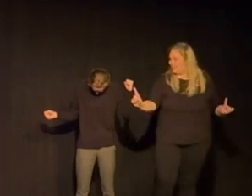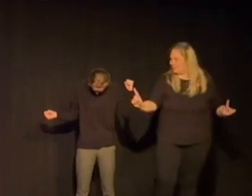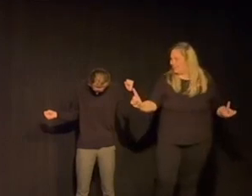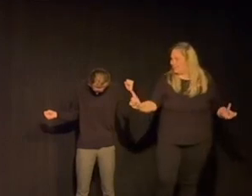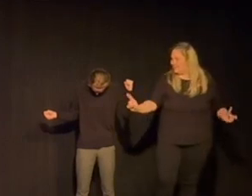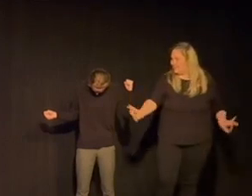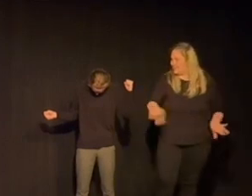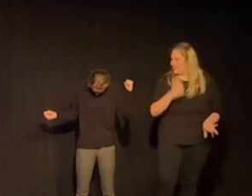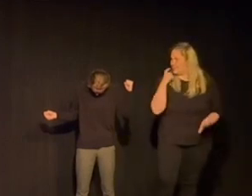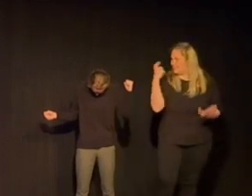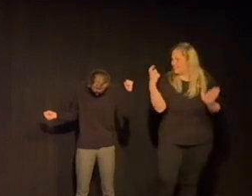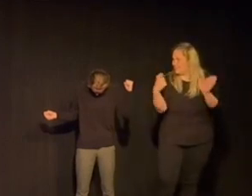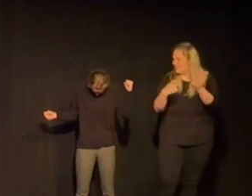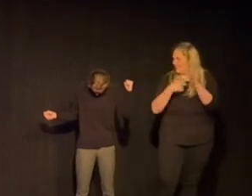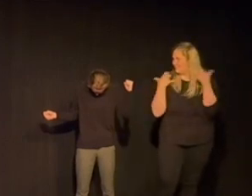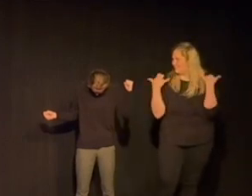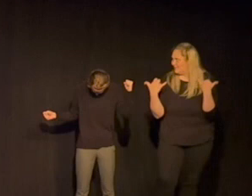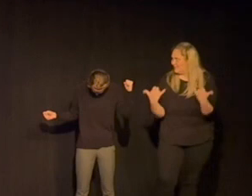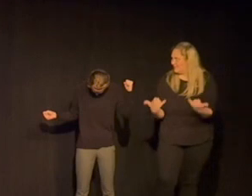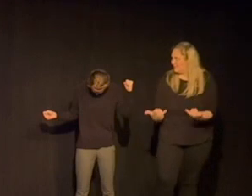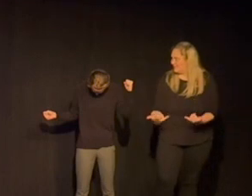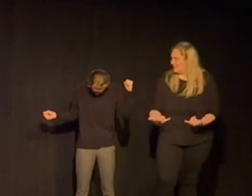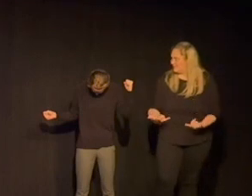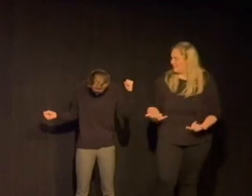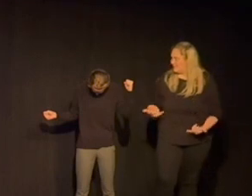But you're noticing now.